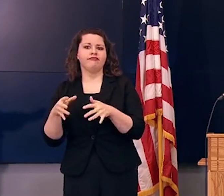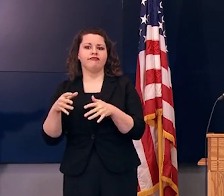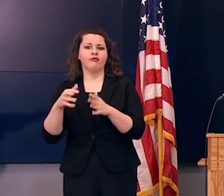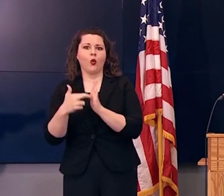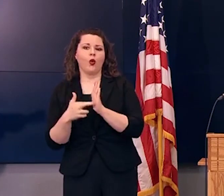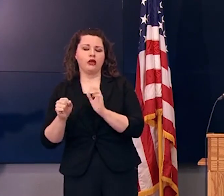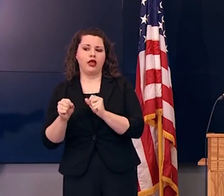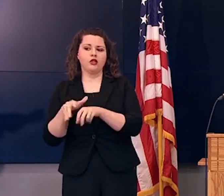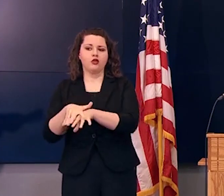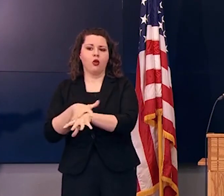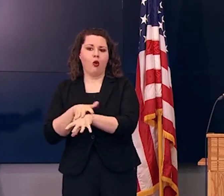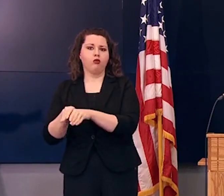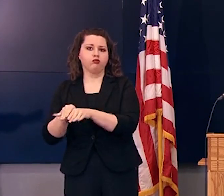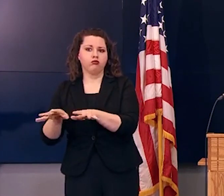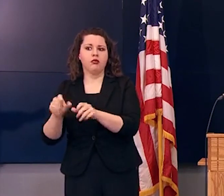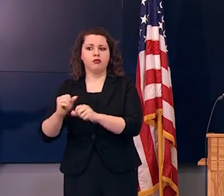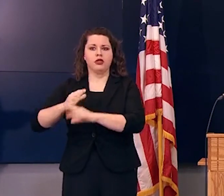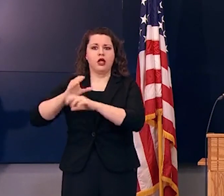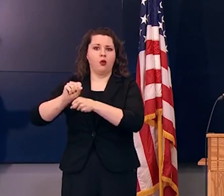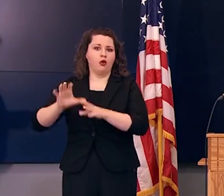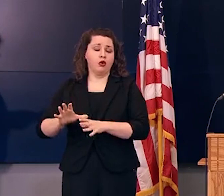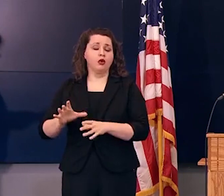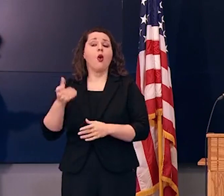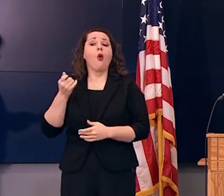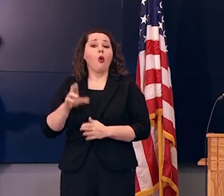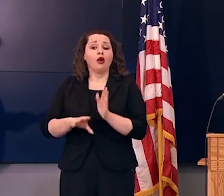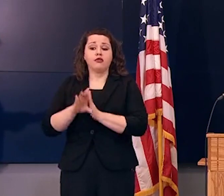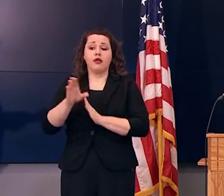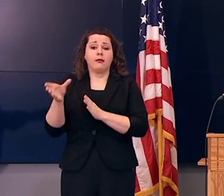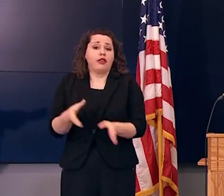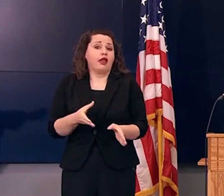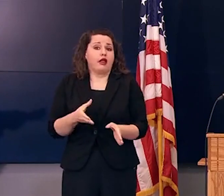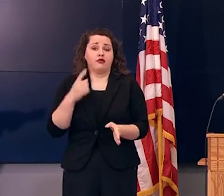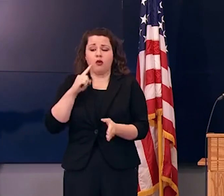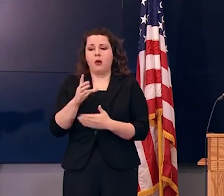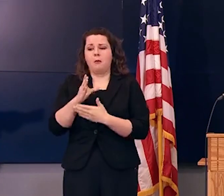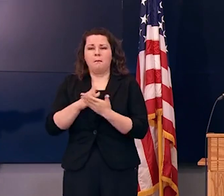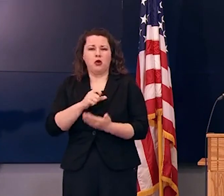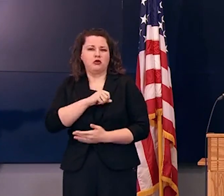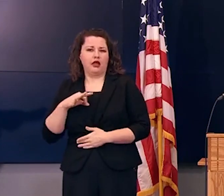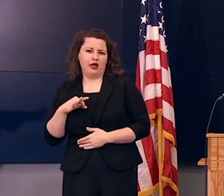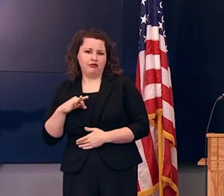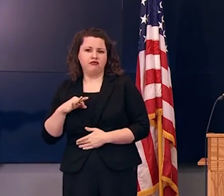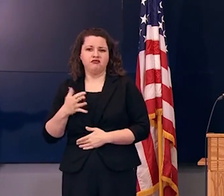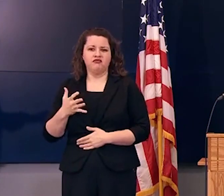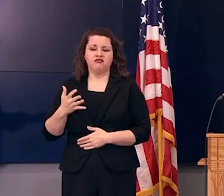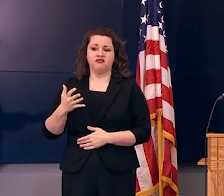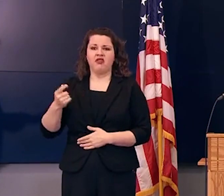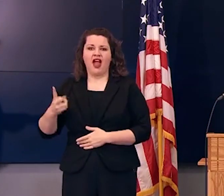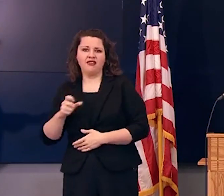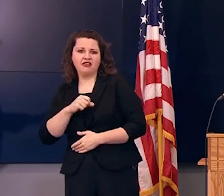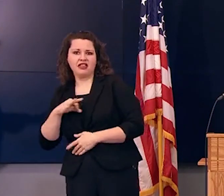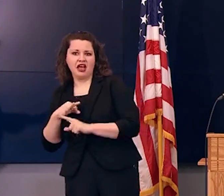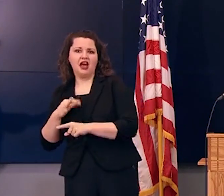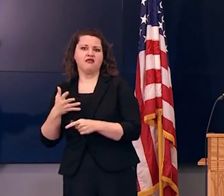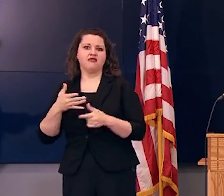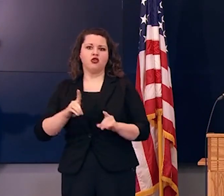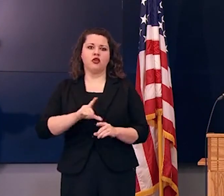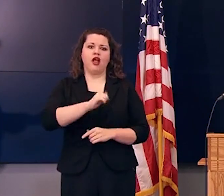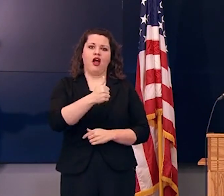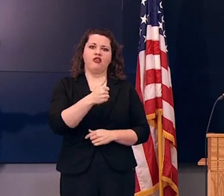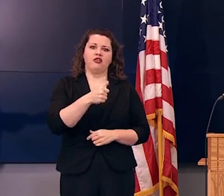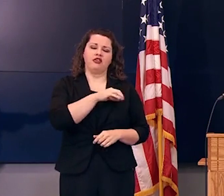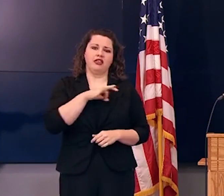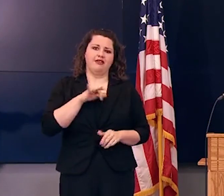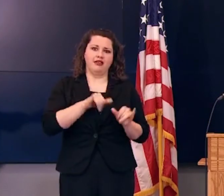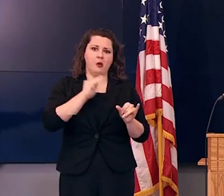and protect the workforce, or develop plans for partial staffing while the staff is recovering at home.